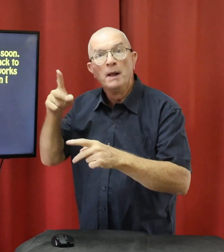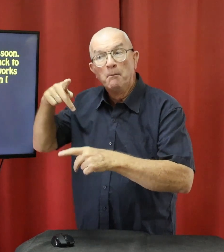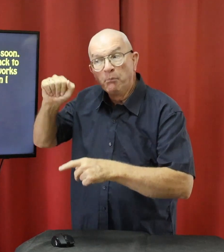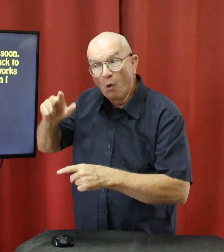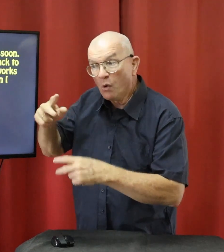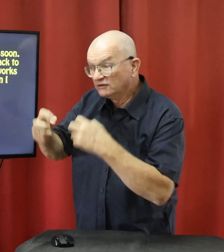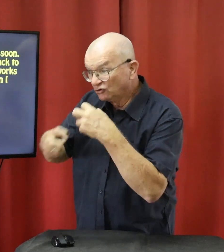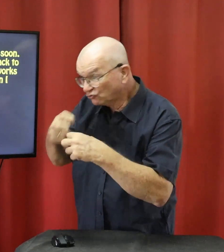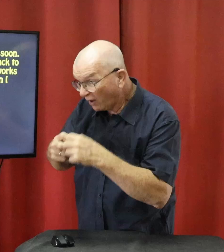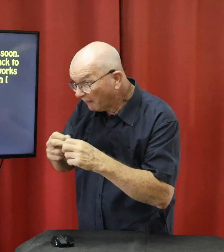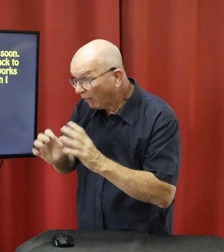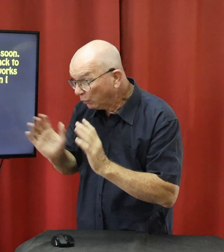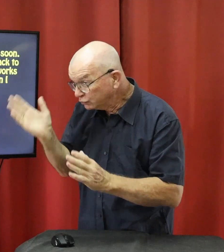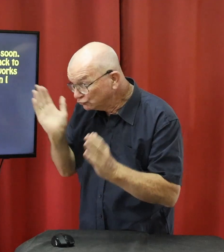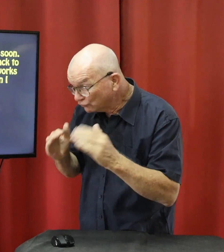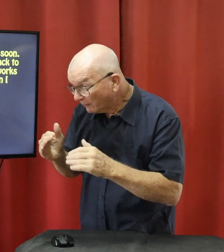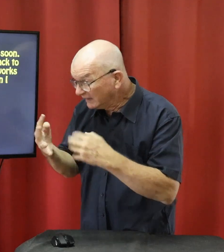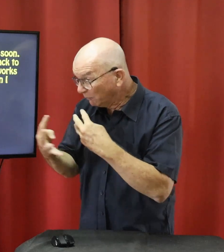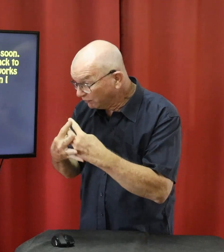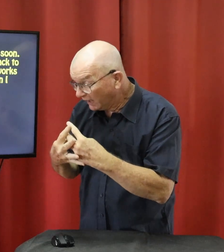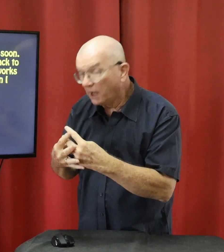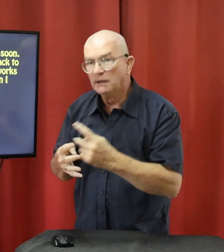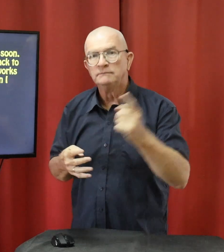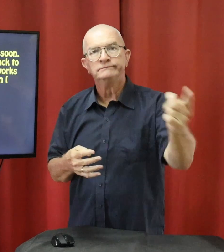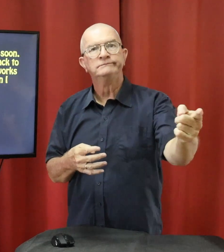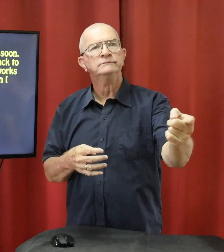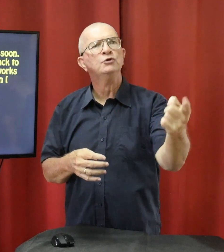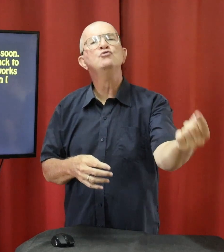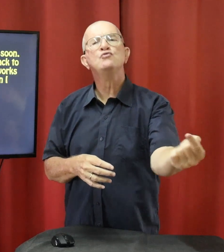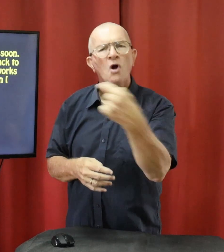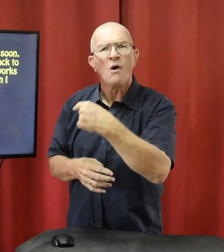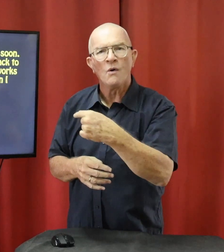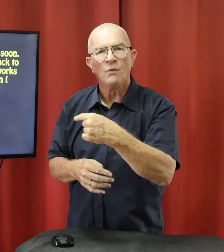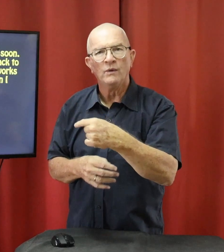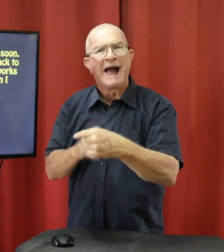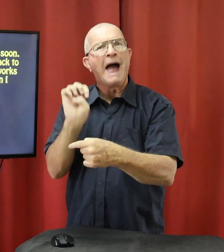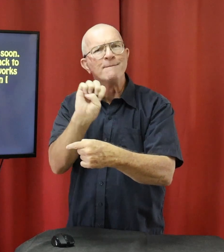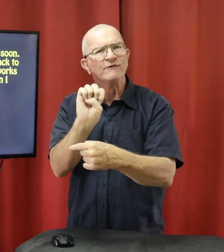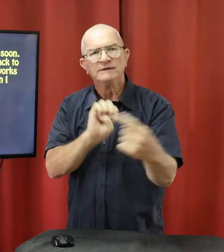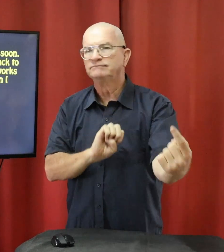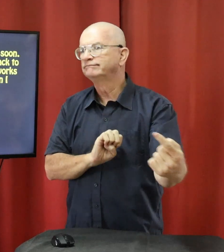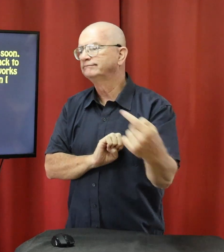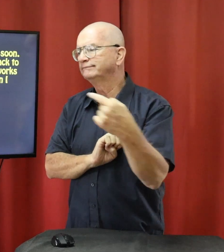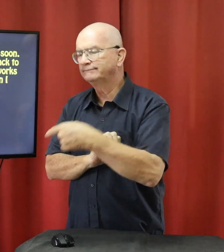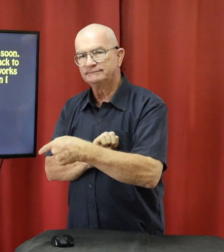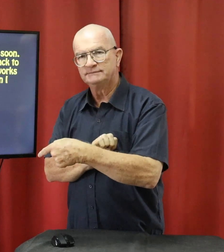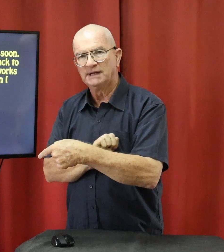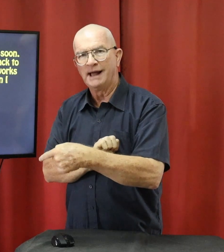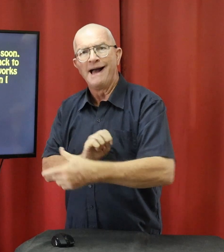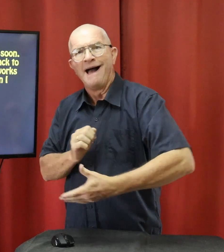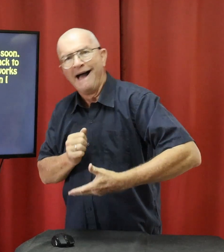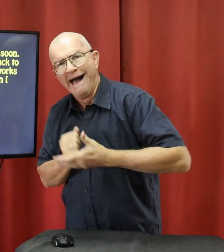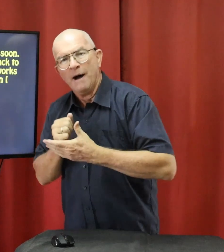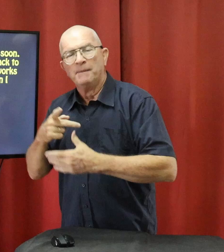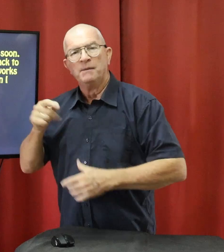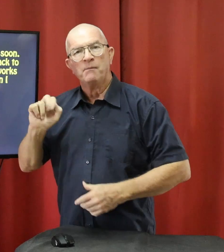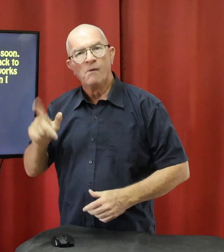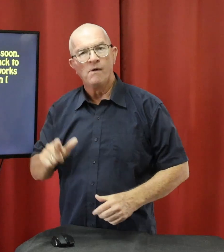And they heard that Paul had some trouble or problems. He was in prison, and Epaphroditus came and